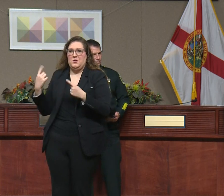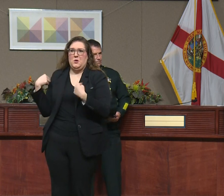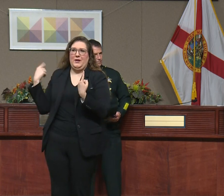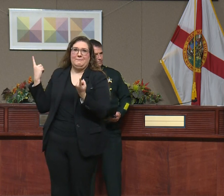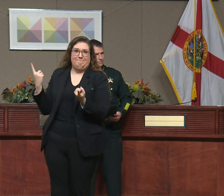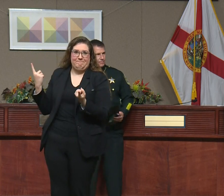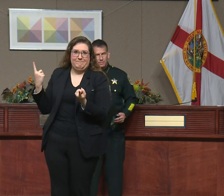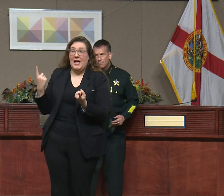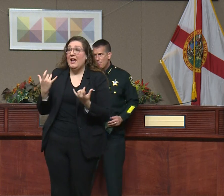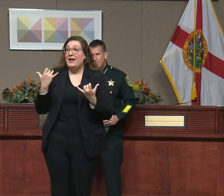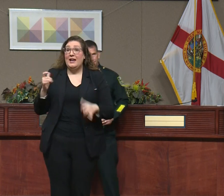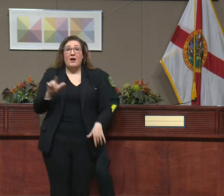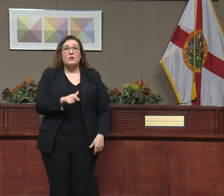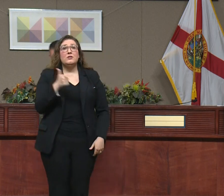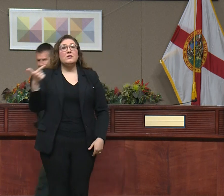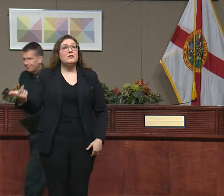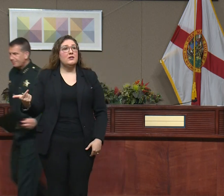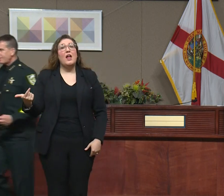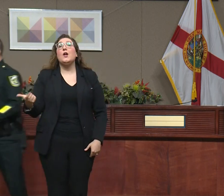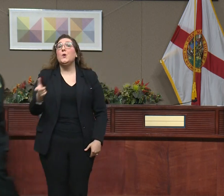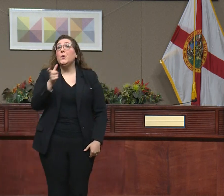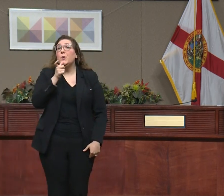With this, I would like to introduce Sheriff Mina.